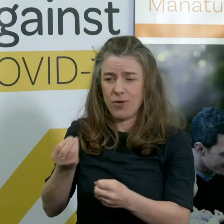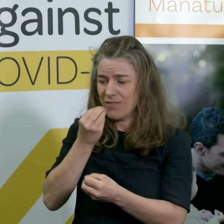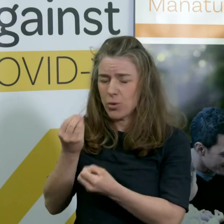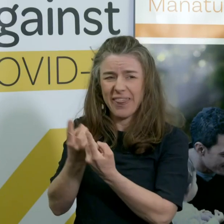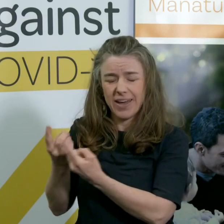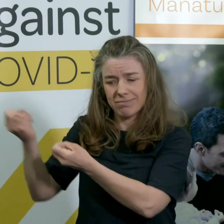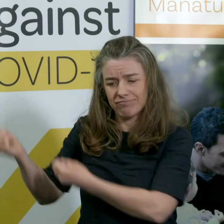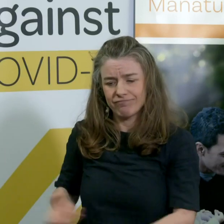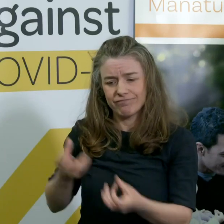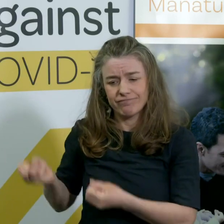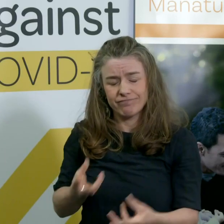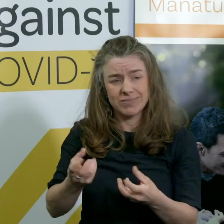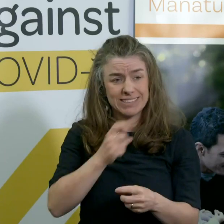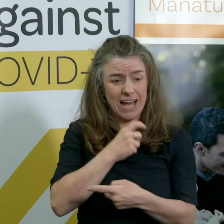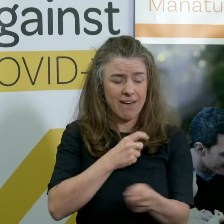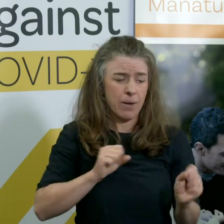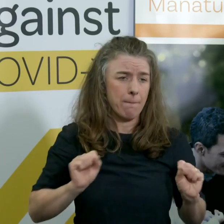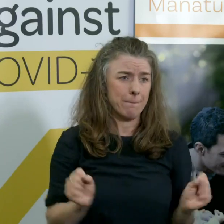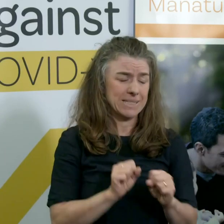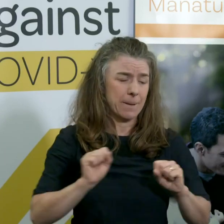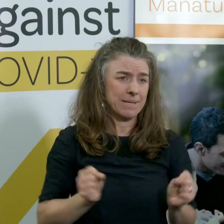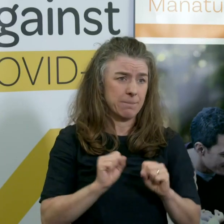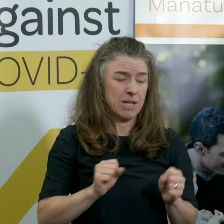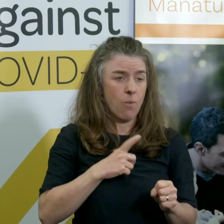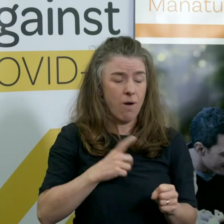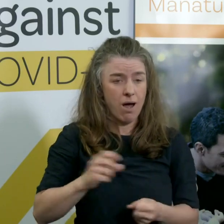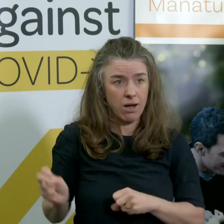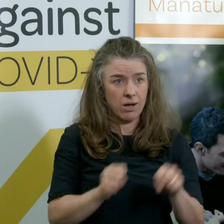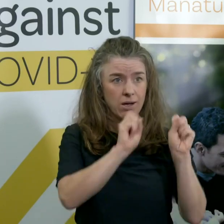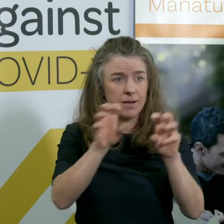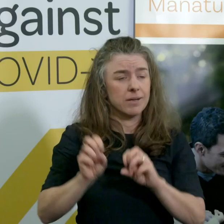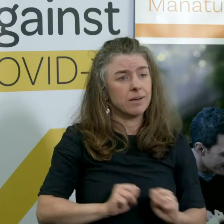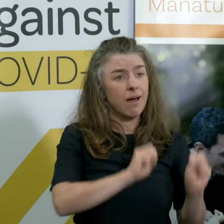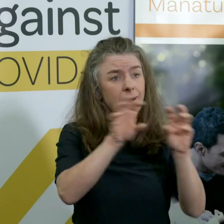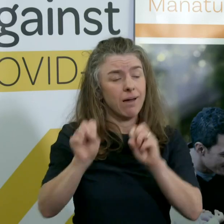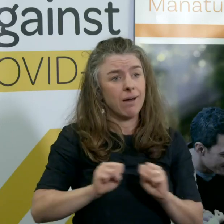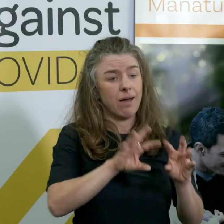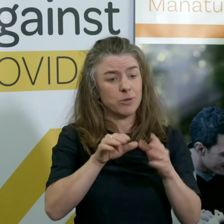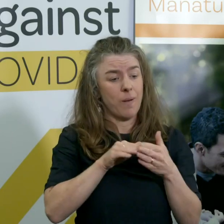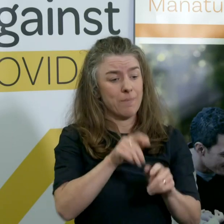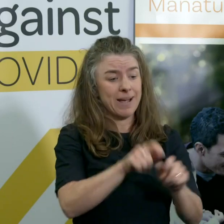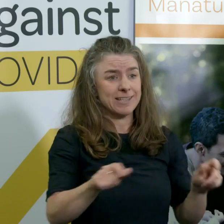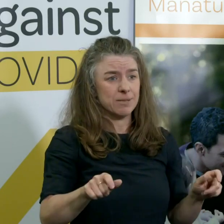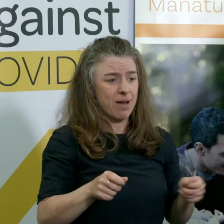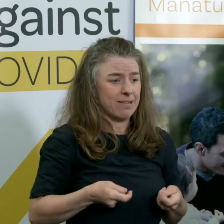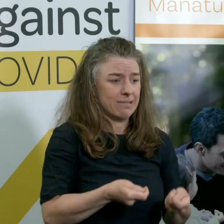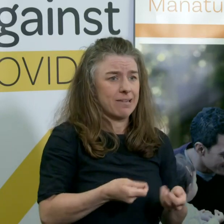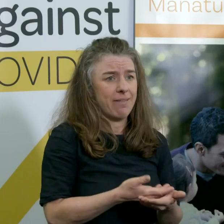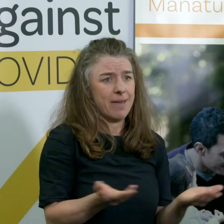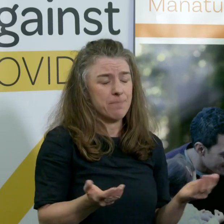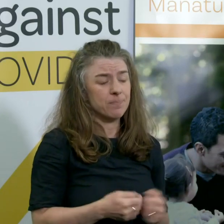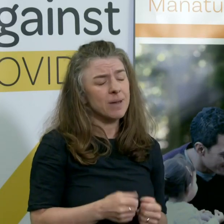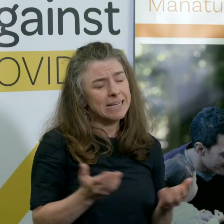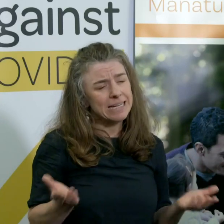tirelessly to move large volumes of product through the system to meet our customers' needs. And once again, we encourage